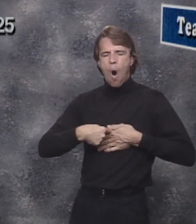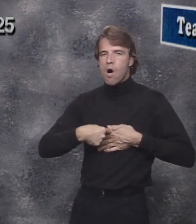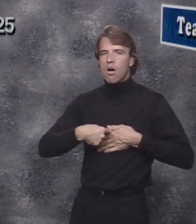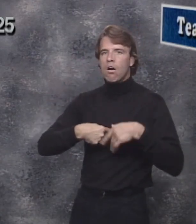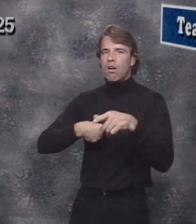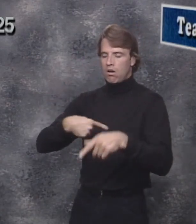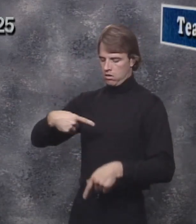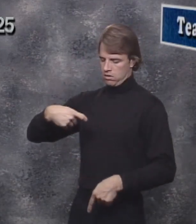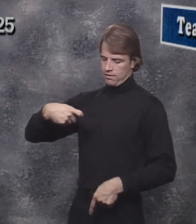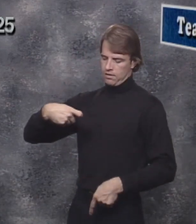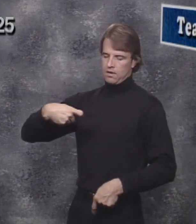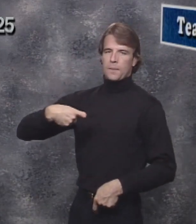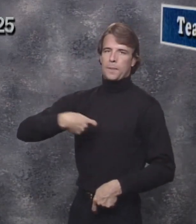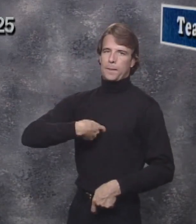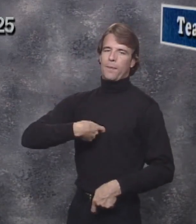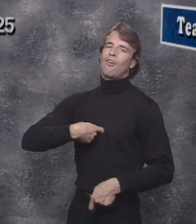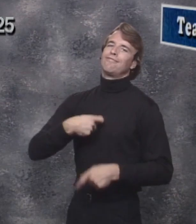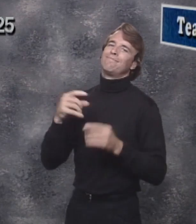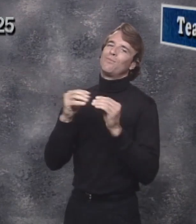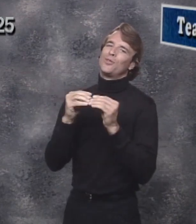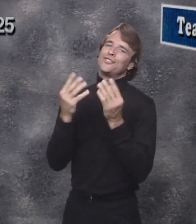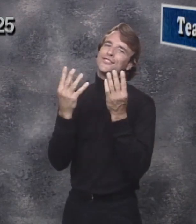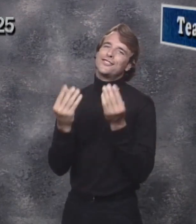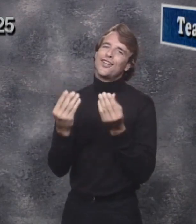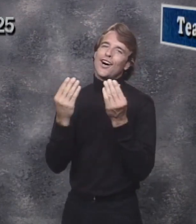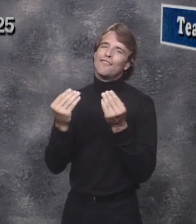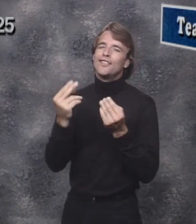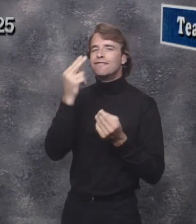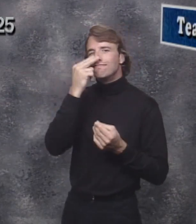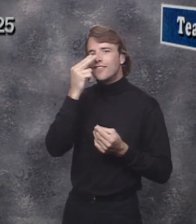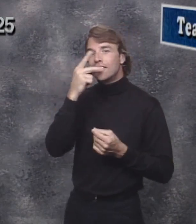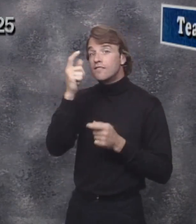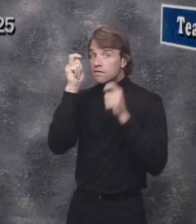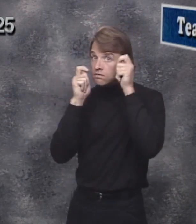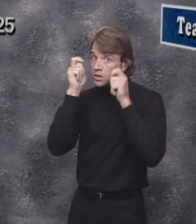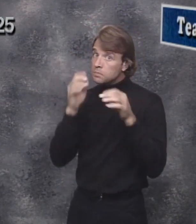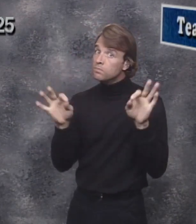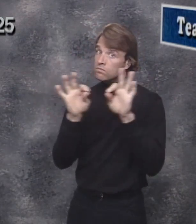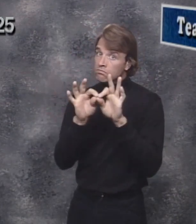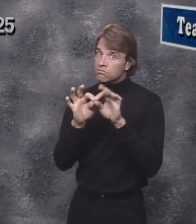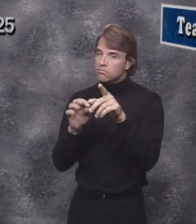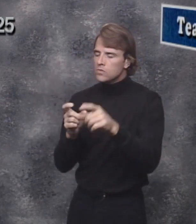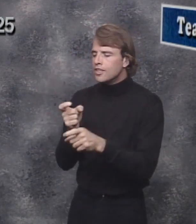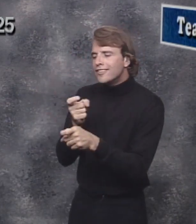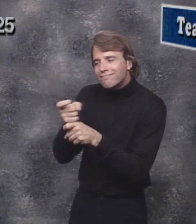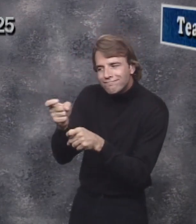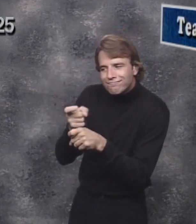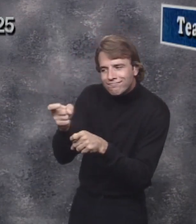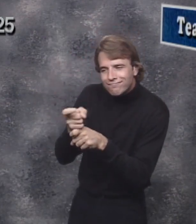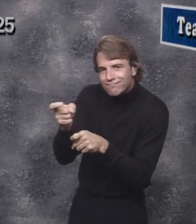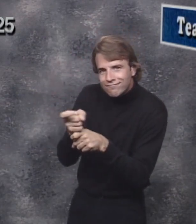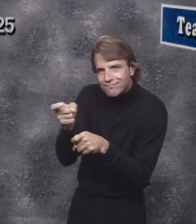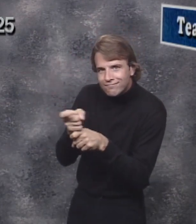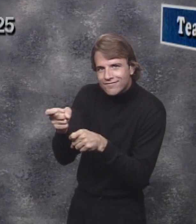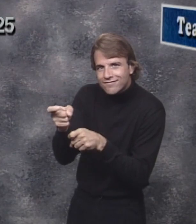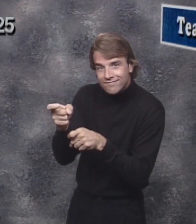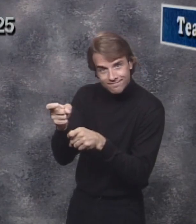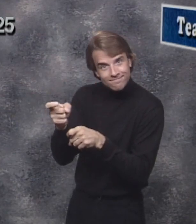Ow! Well, you hook the finger and it's softer. It's funny. Oh, your facial expression is very important